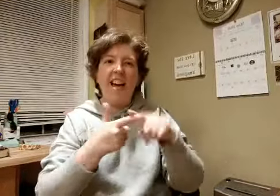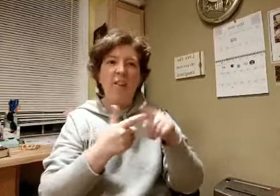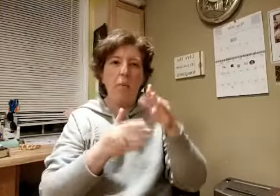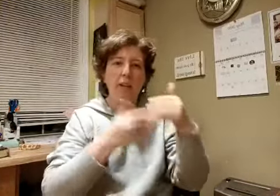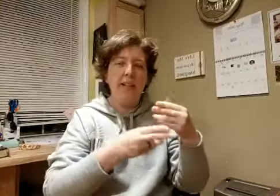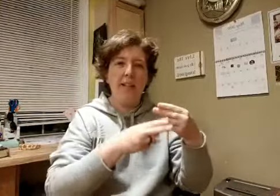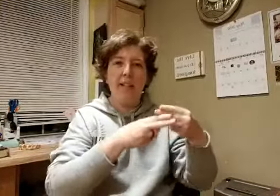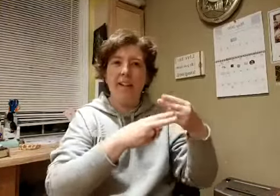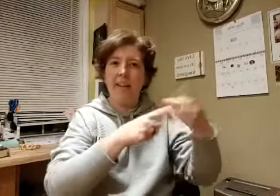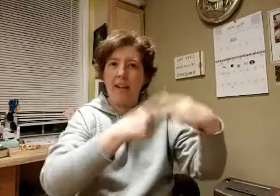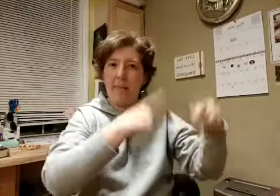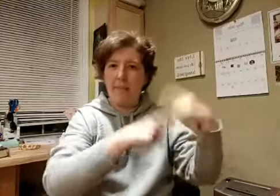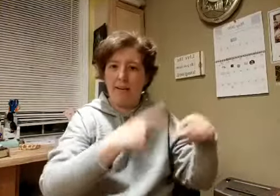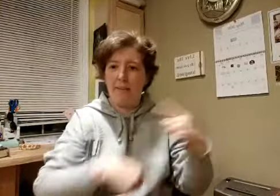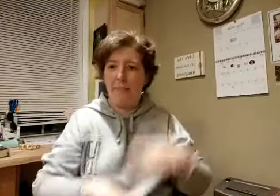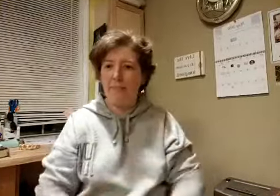we'll get into like the name signs.